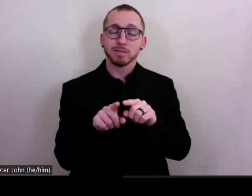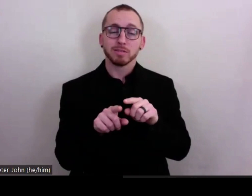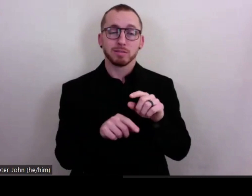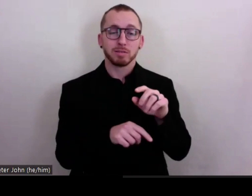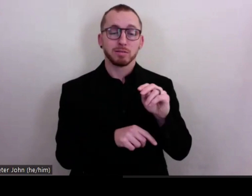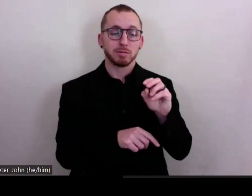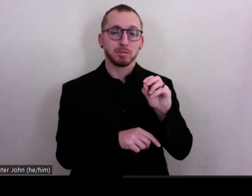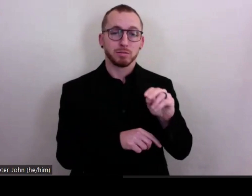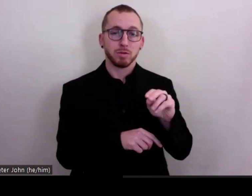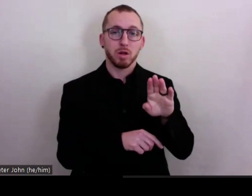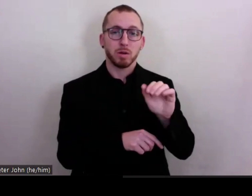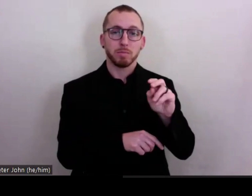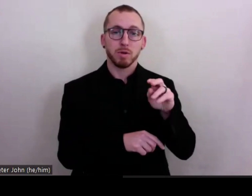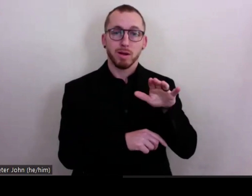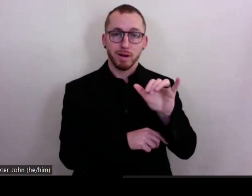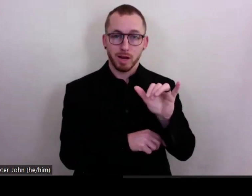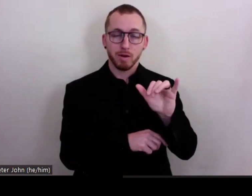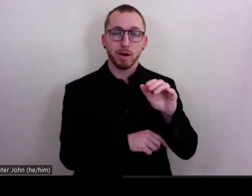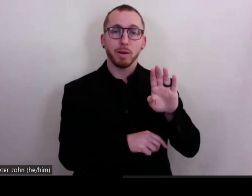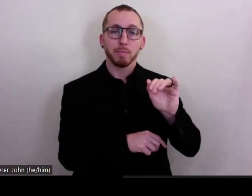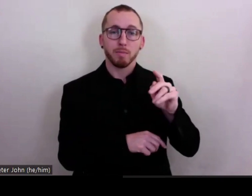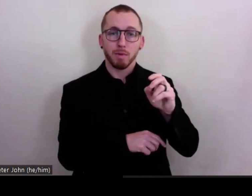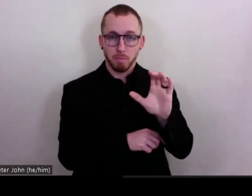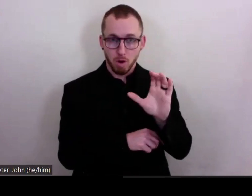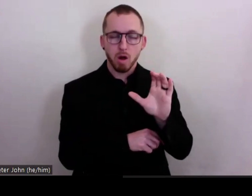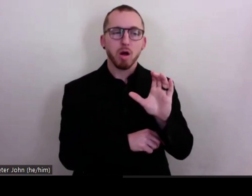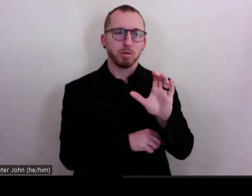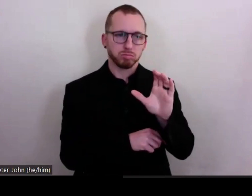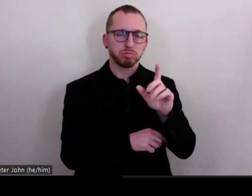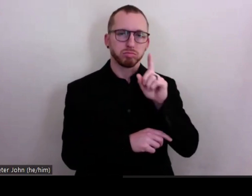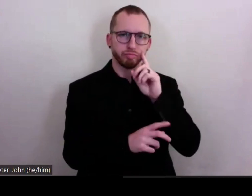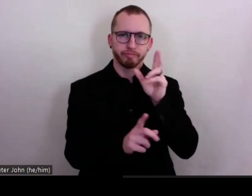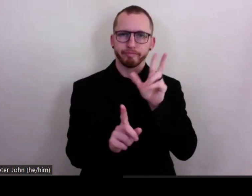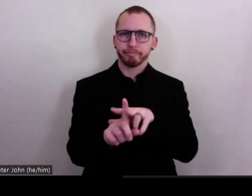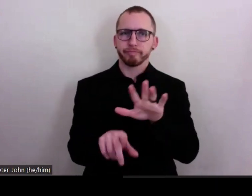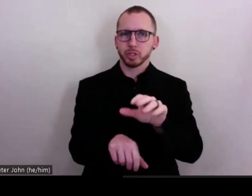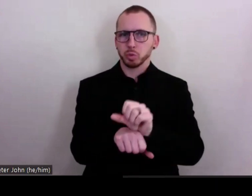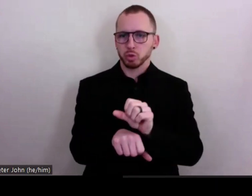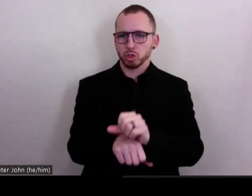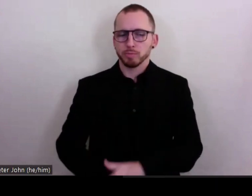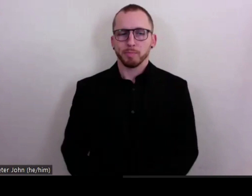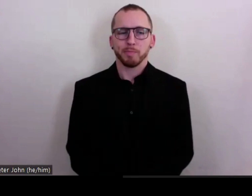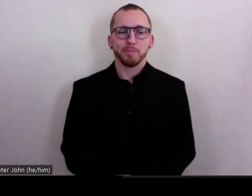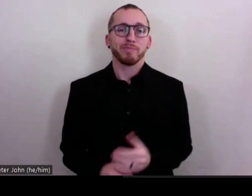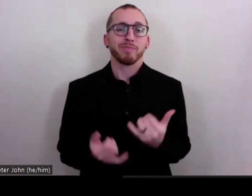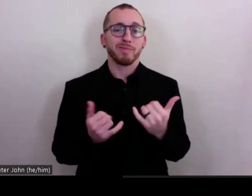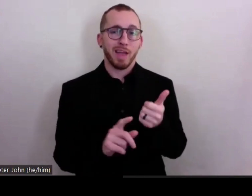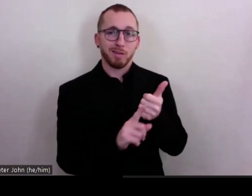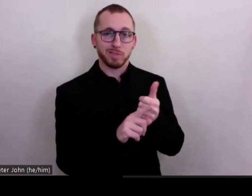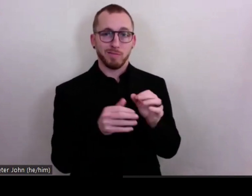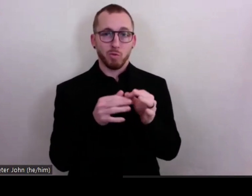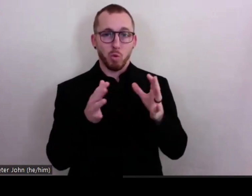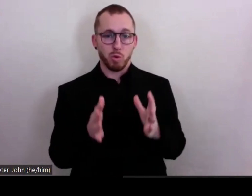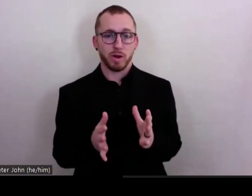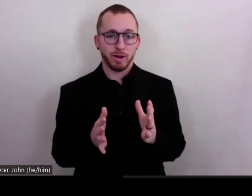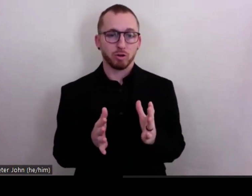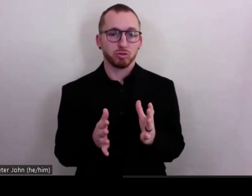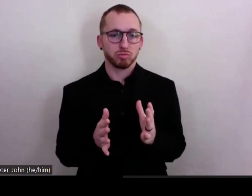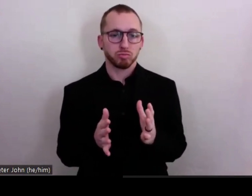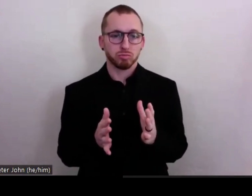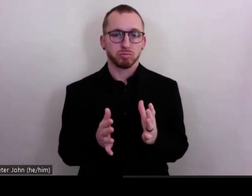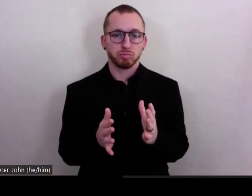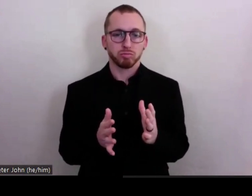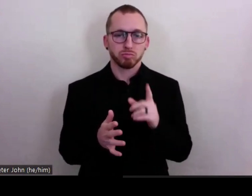Excuse me. Now Kris works as a Transitional Age Youth TAY coordinator for Honor Own of Midtown, working to advocate